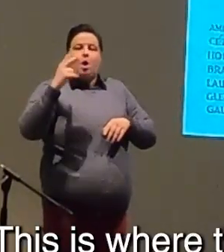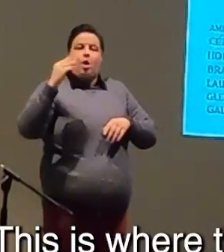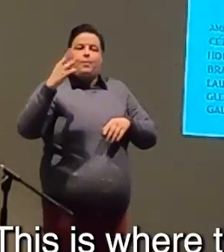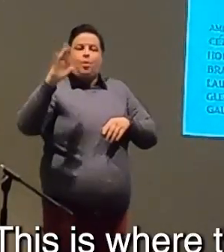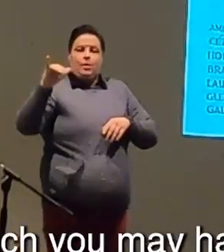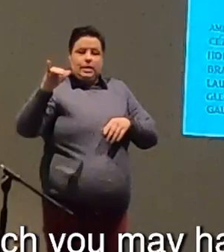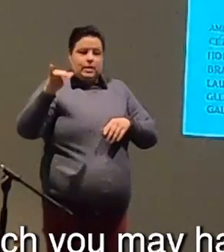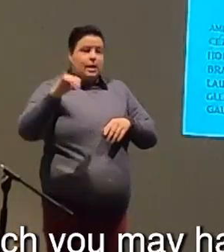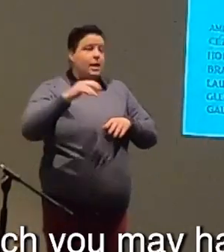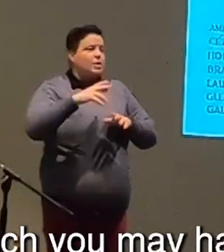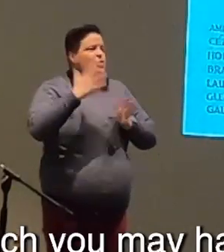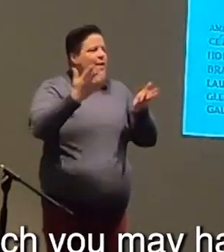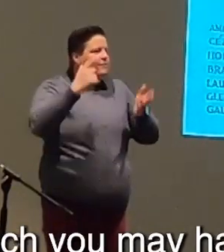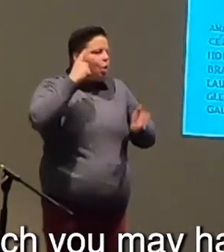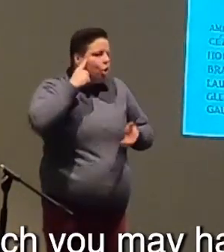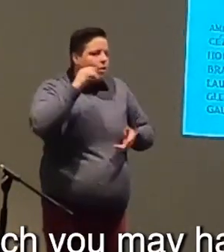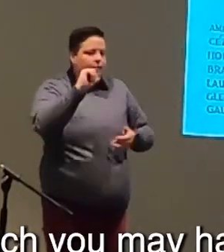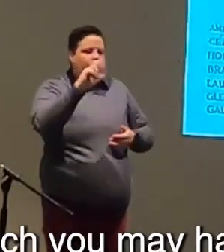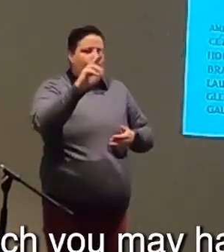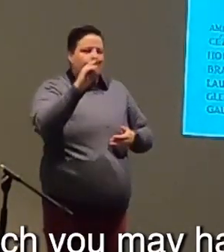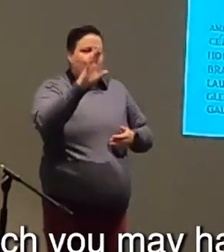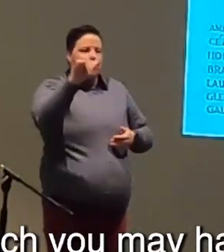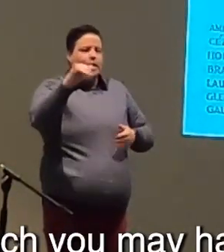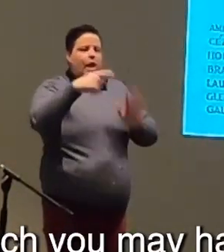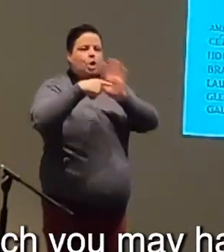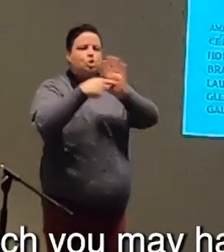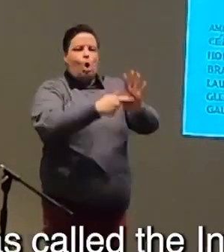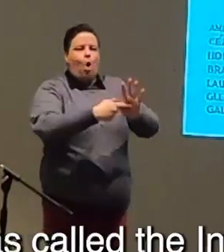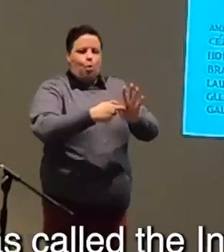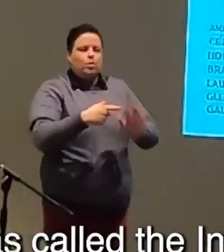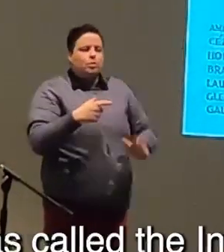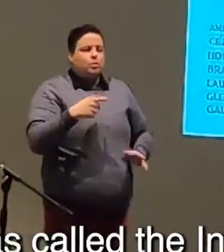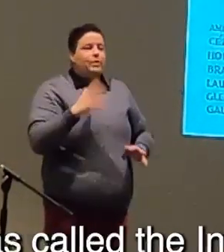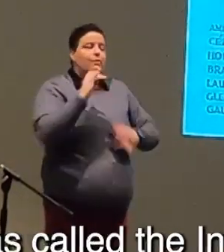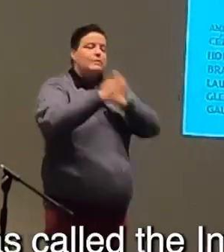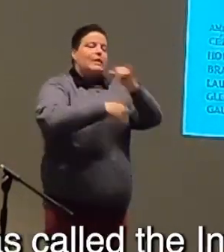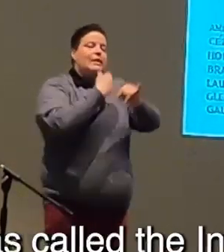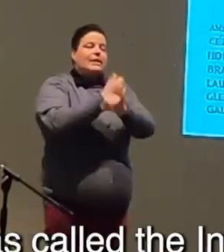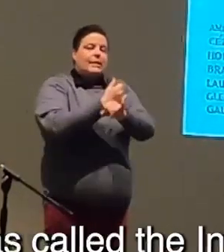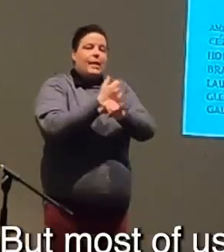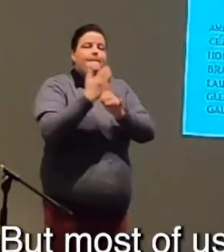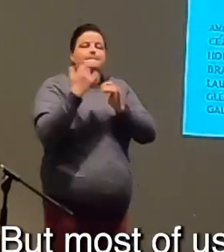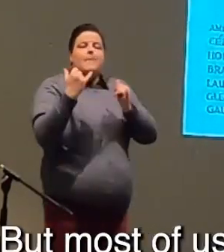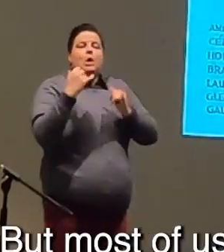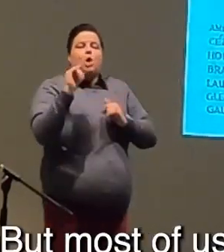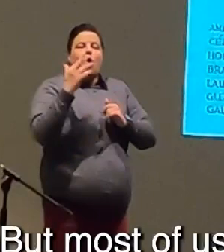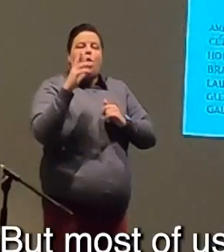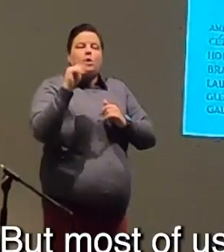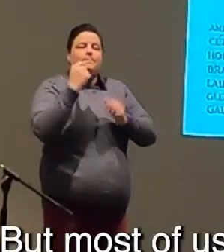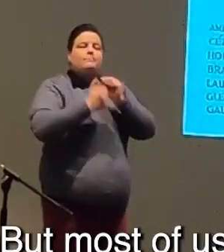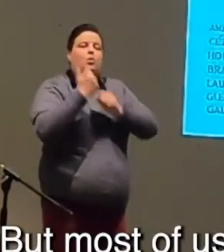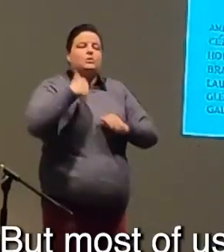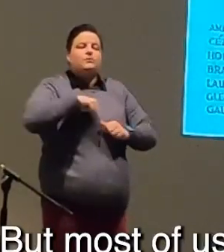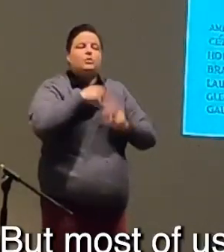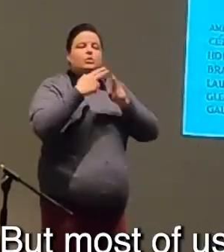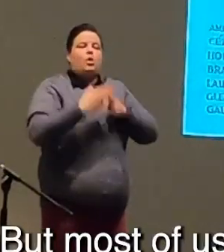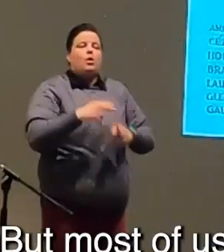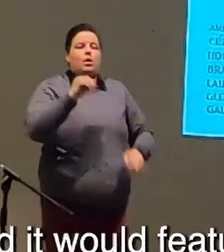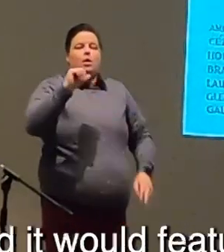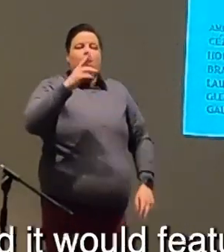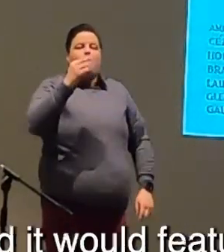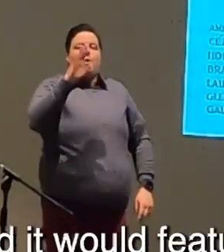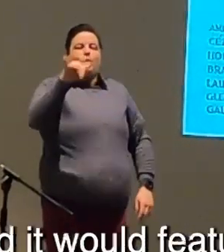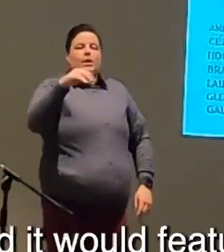the Armory Show, which you may have heard of before, comes from. It was called the International Exhibition of Modern Art, but most of us call it the Armory Show